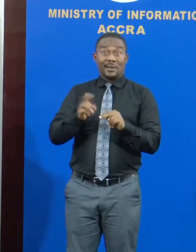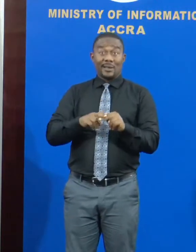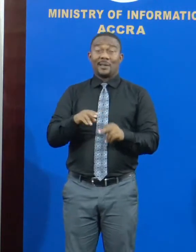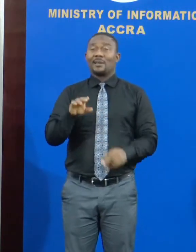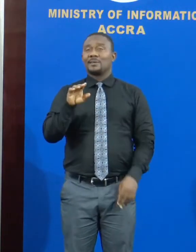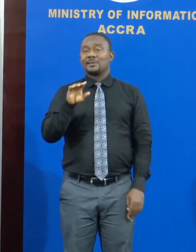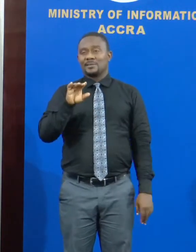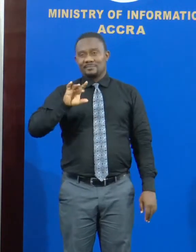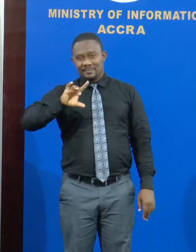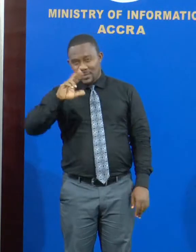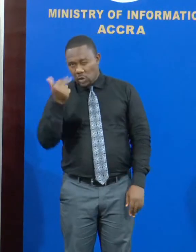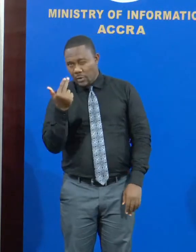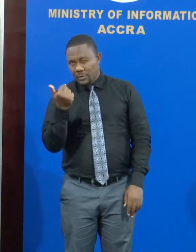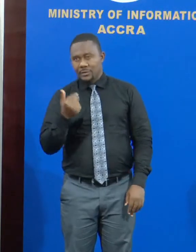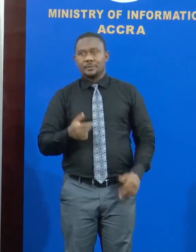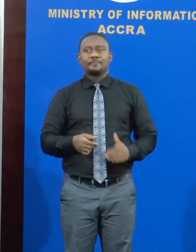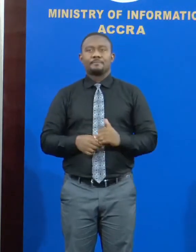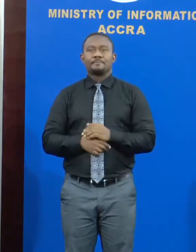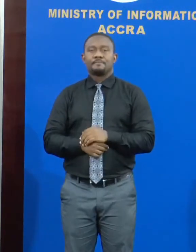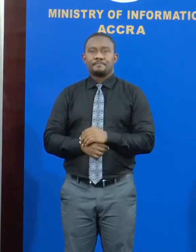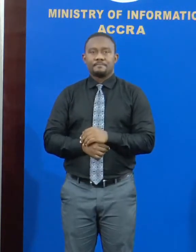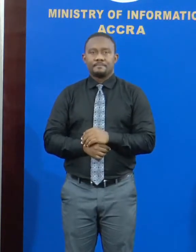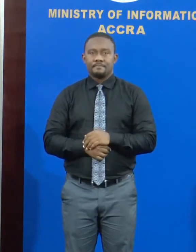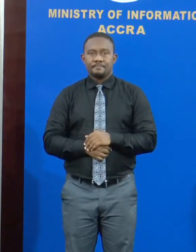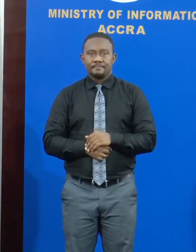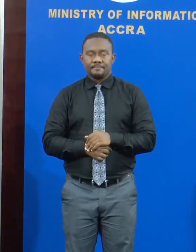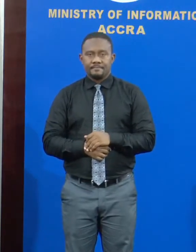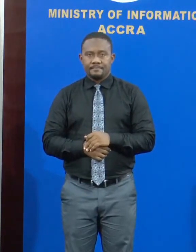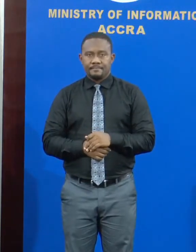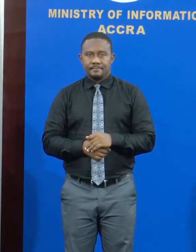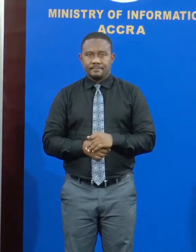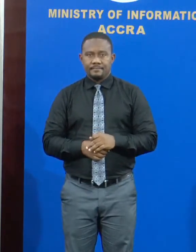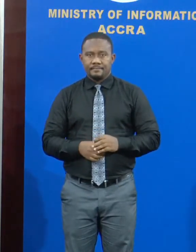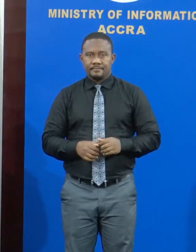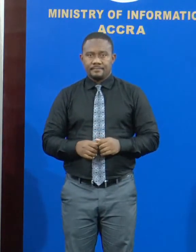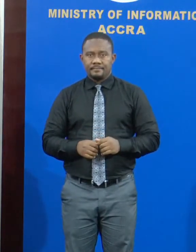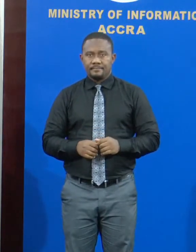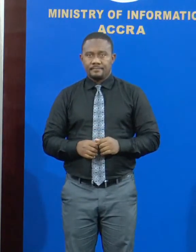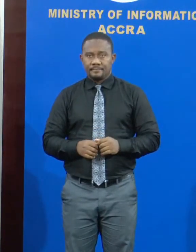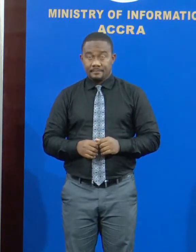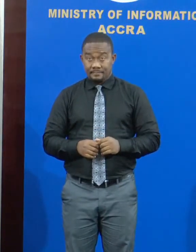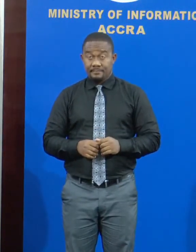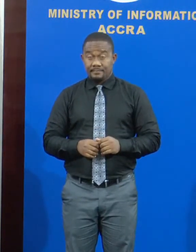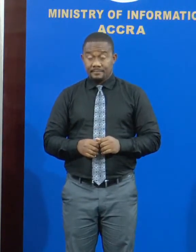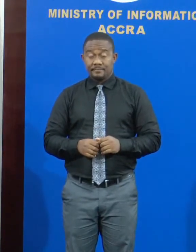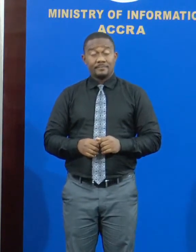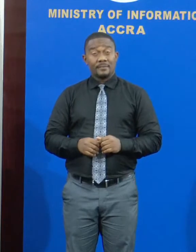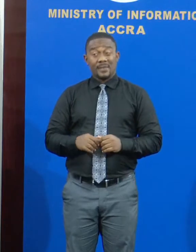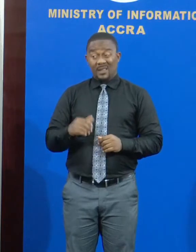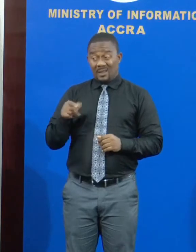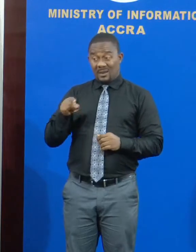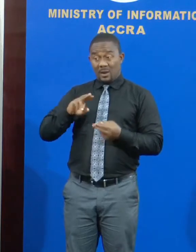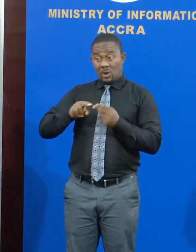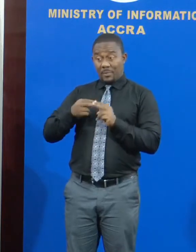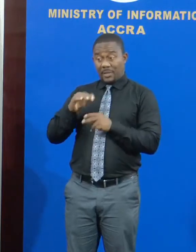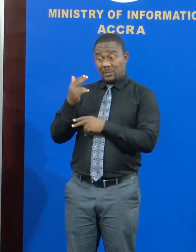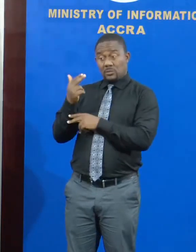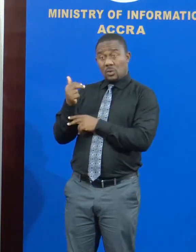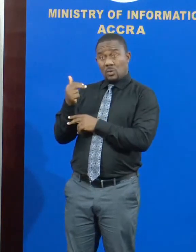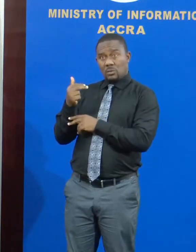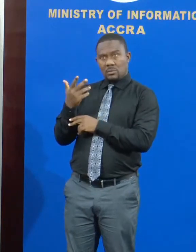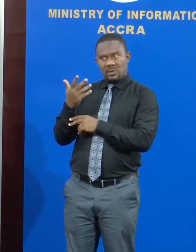alphanumeric number. Now, and on the back of this alphanumeric numbers that we issued,